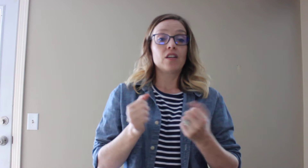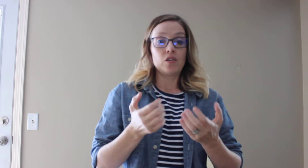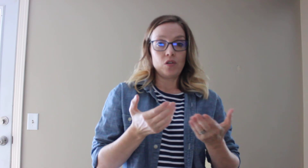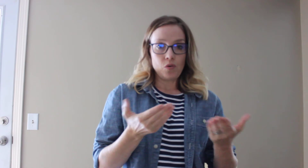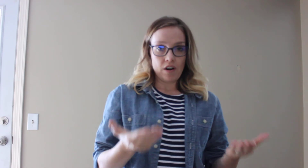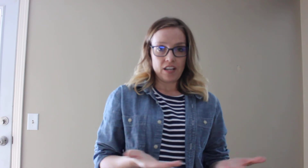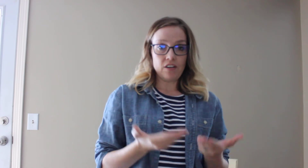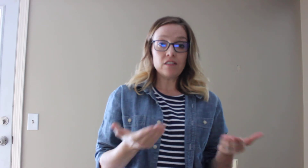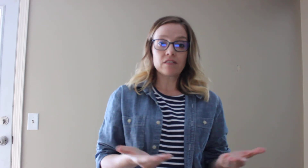You are here,